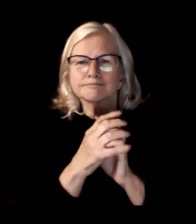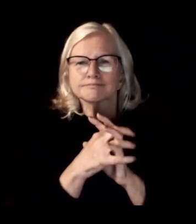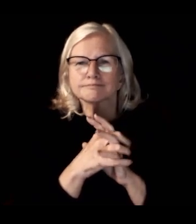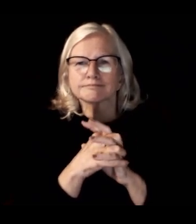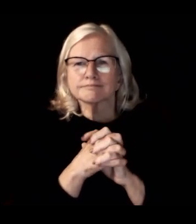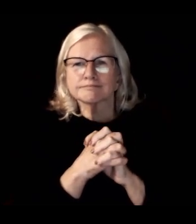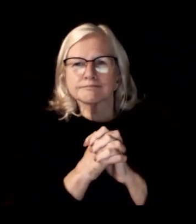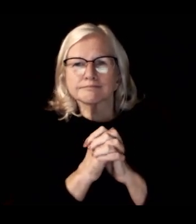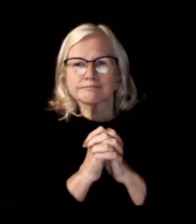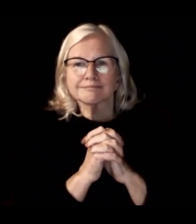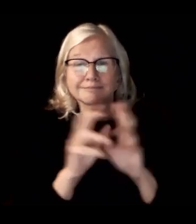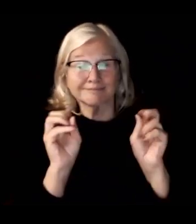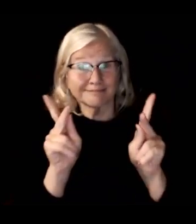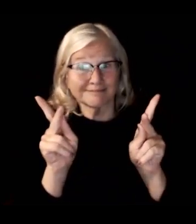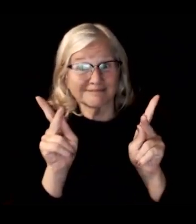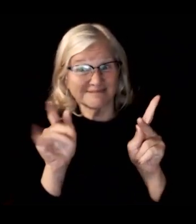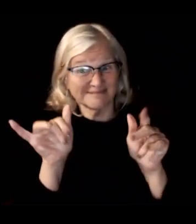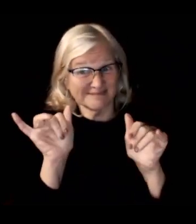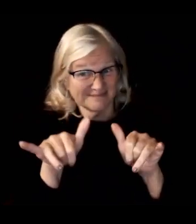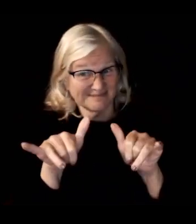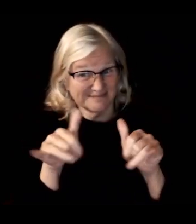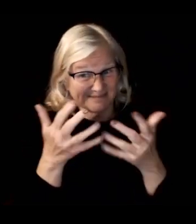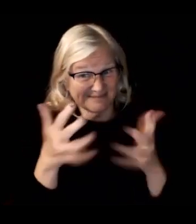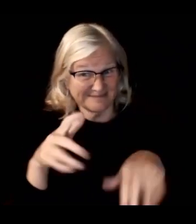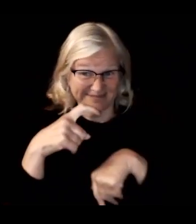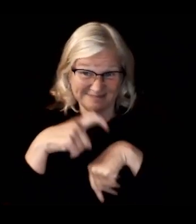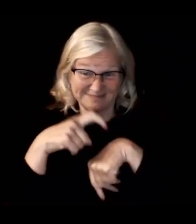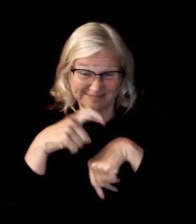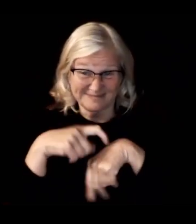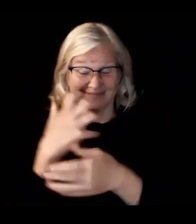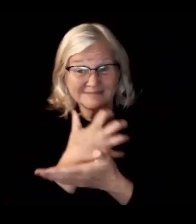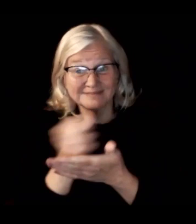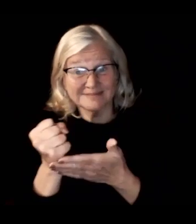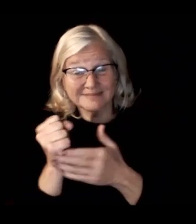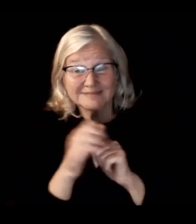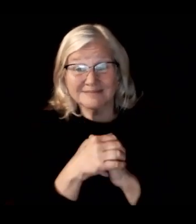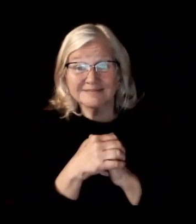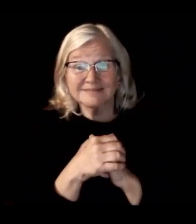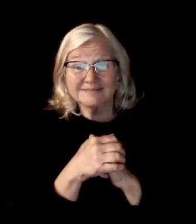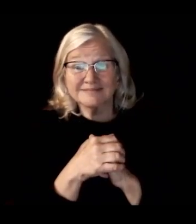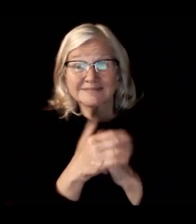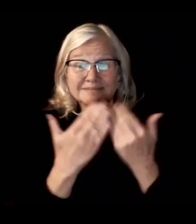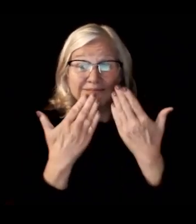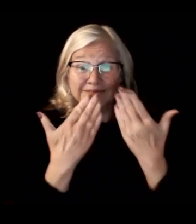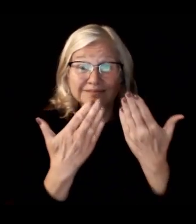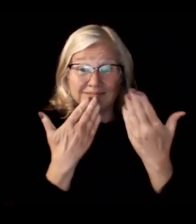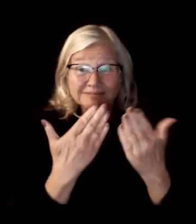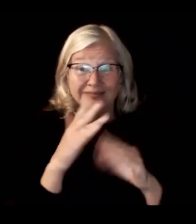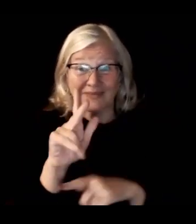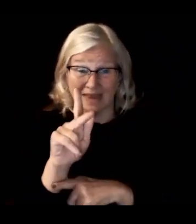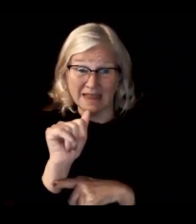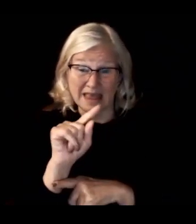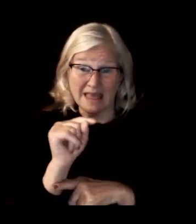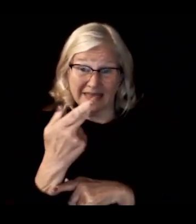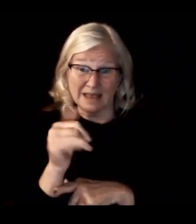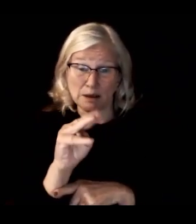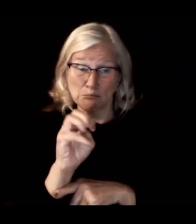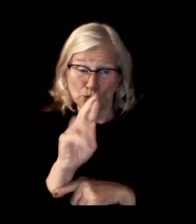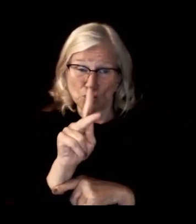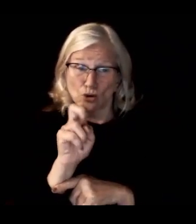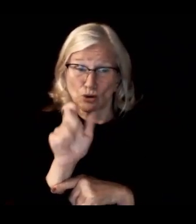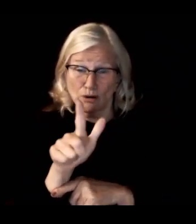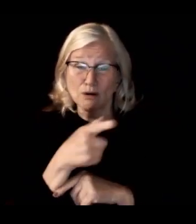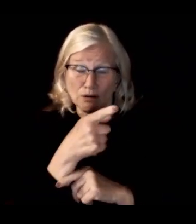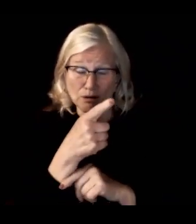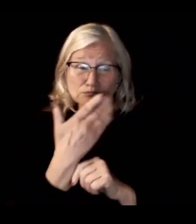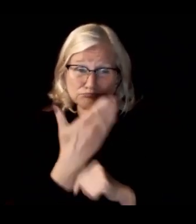All right, that is all the time we have for today's call. I want to do a special thank you to Kathy Merkel for joining us and to all our other guests. If you have any